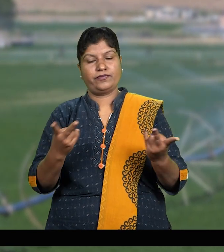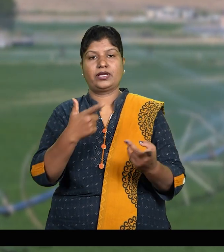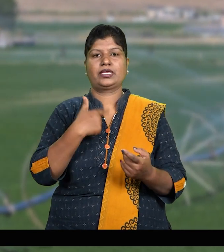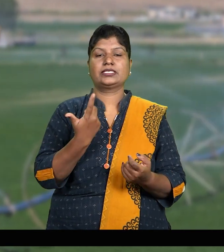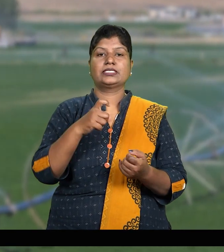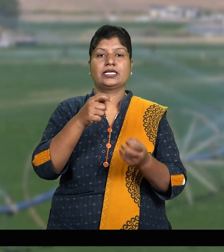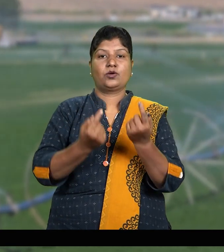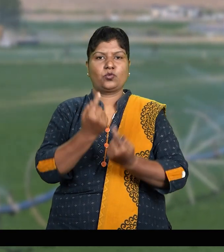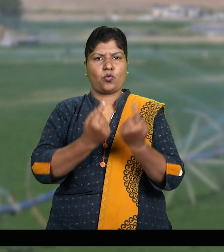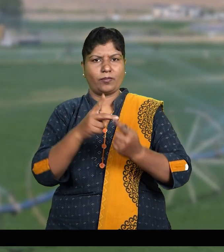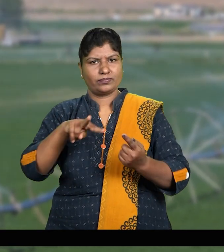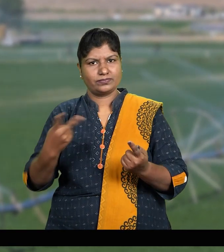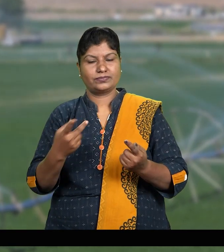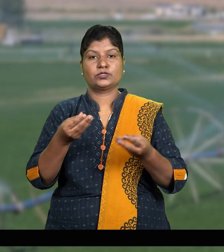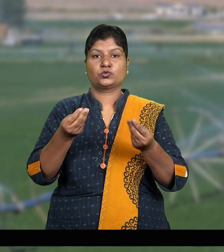soil to soil,